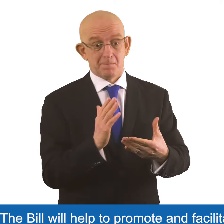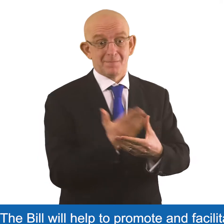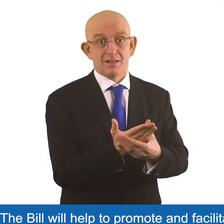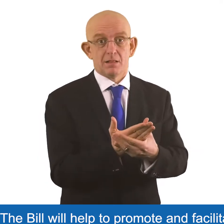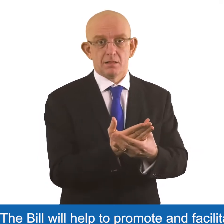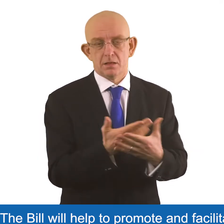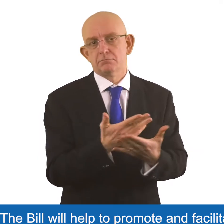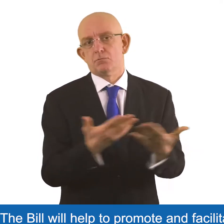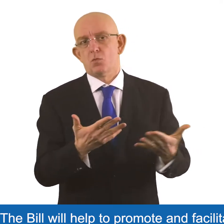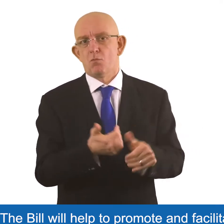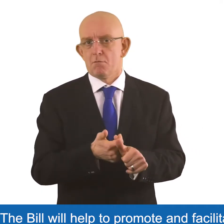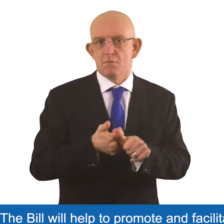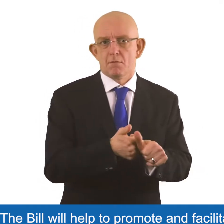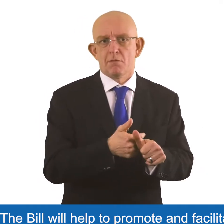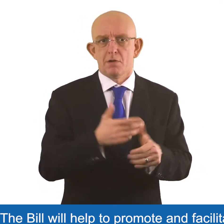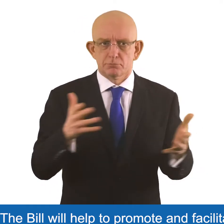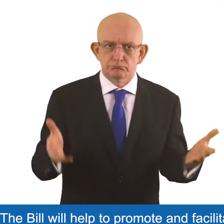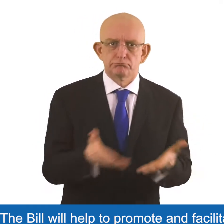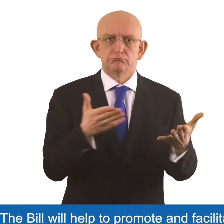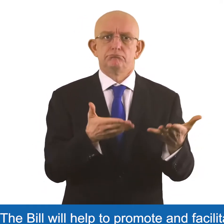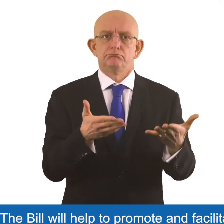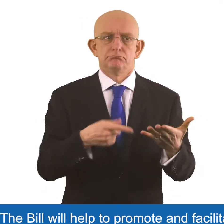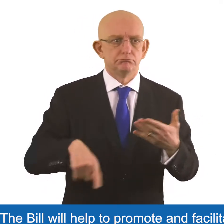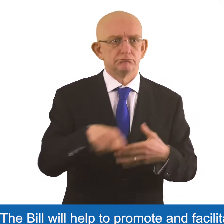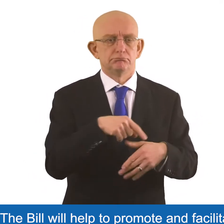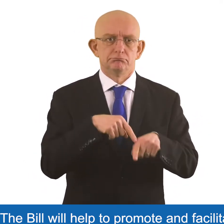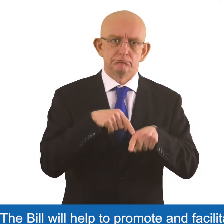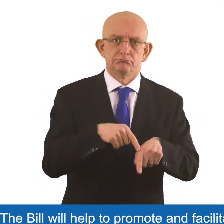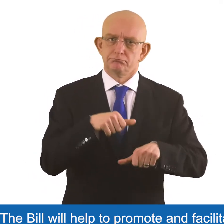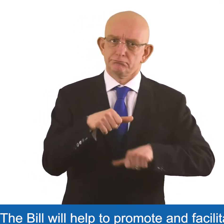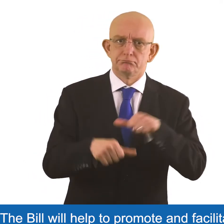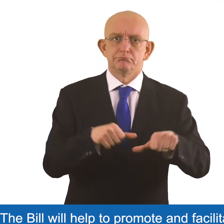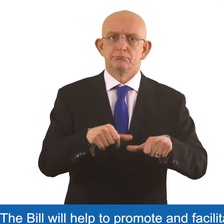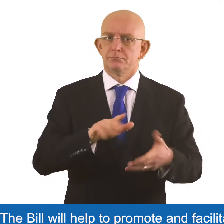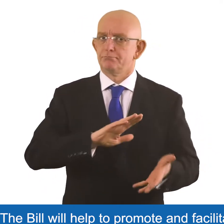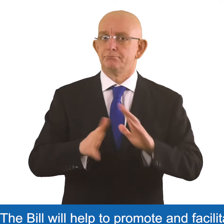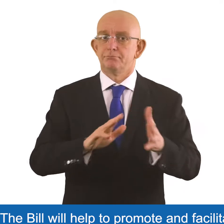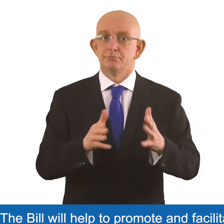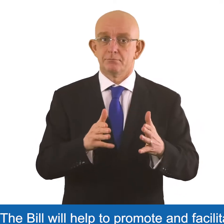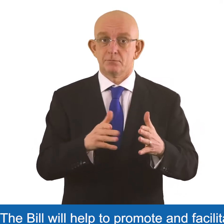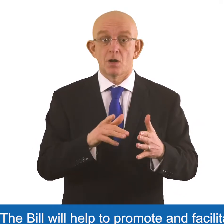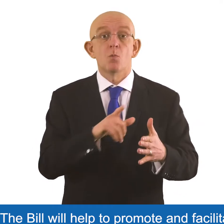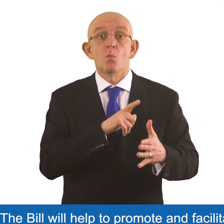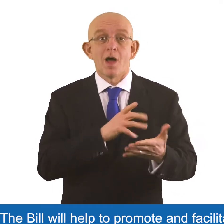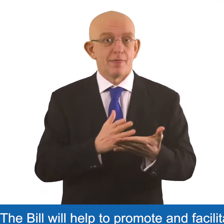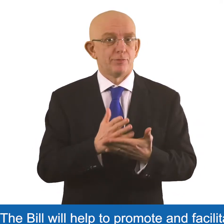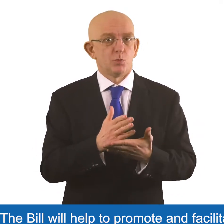8. The bill will help to promote and facilitate the use of British Sign Language by providing legal recognition,